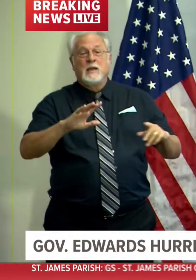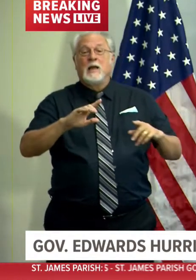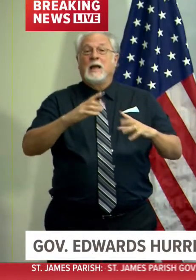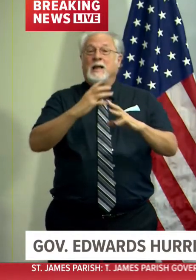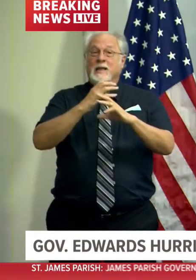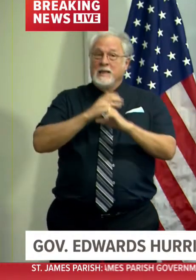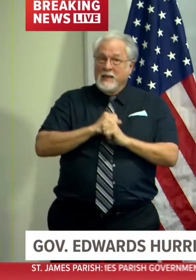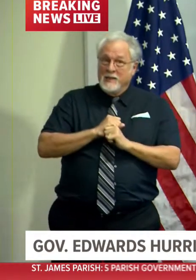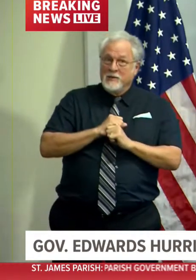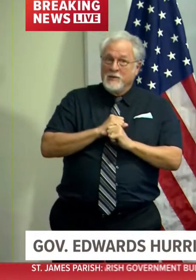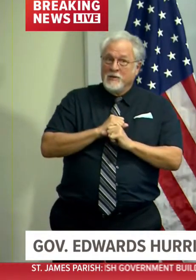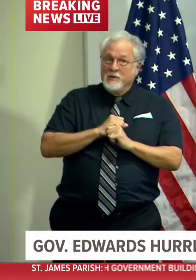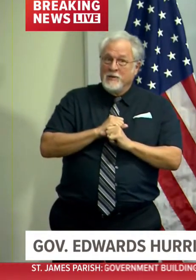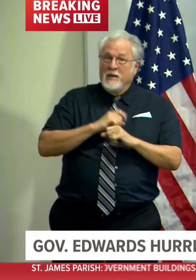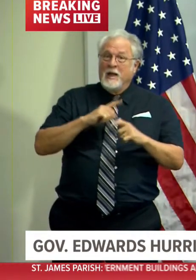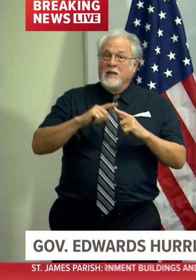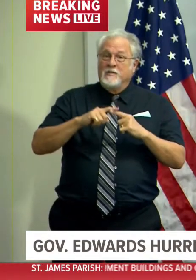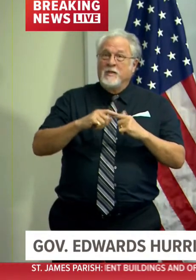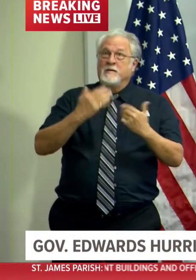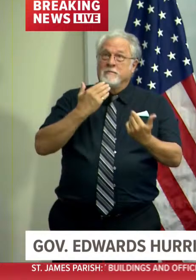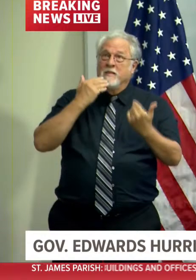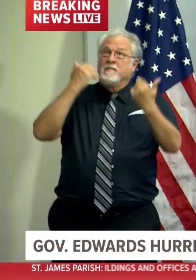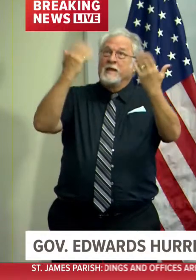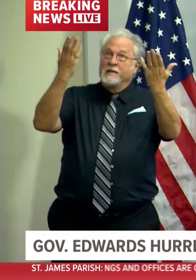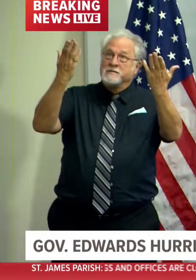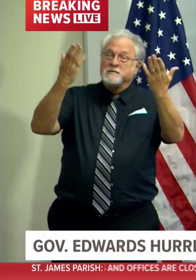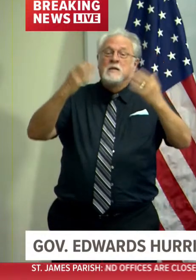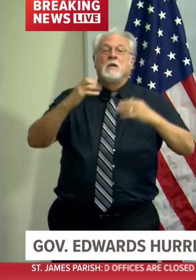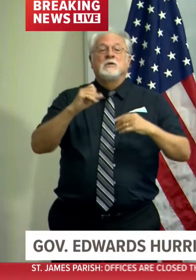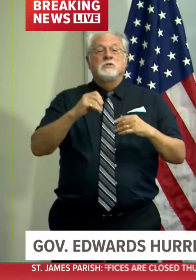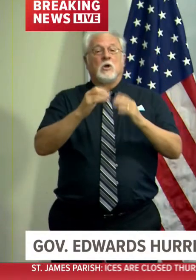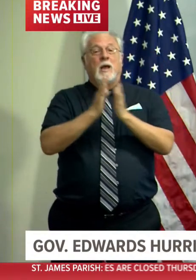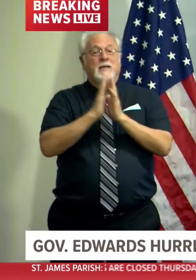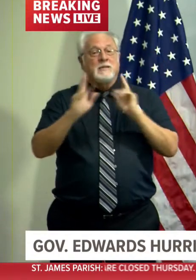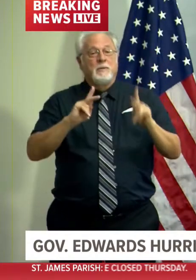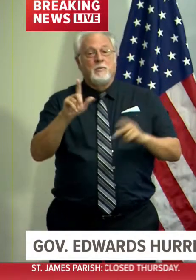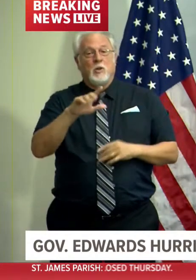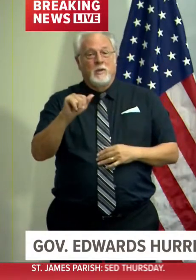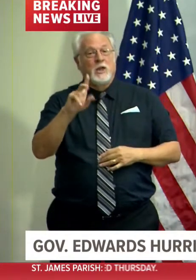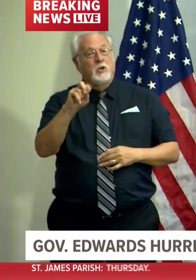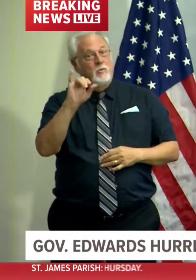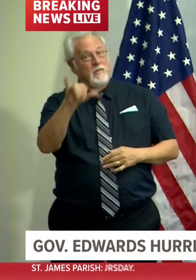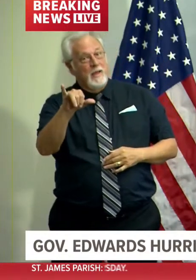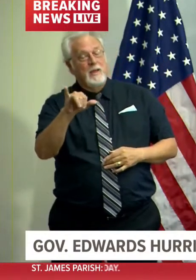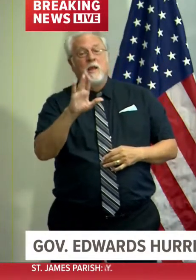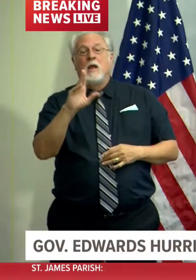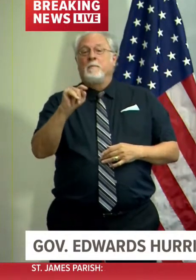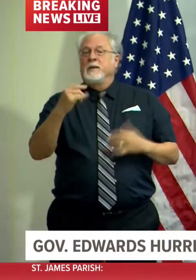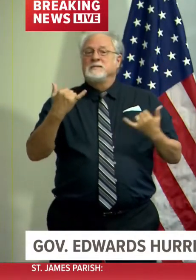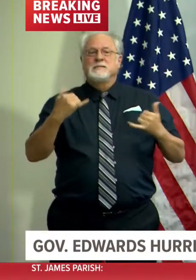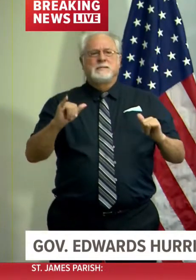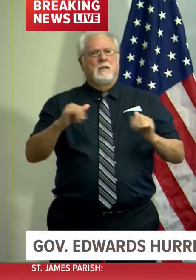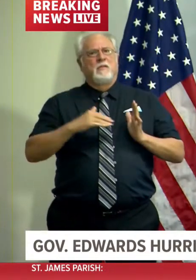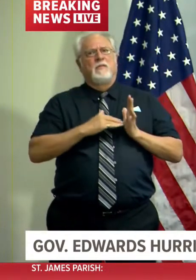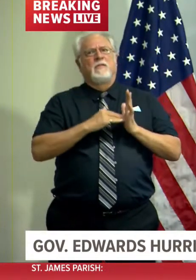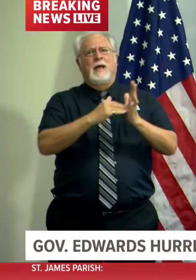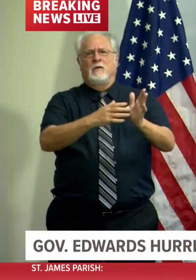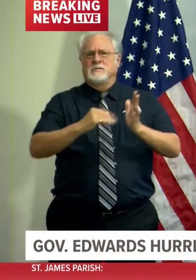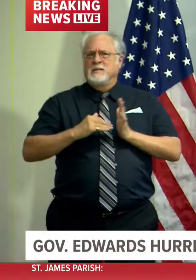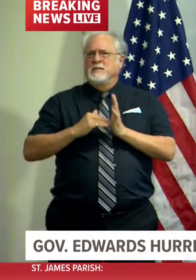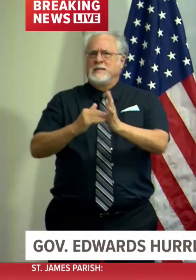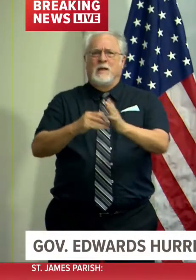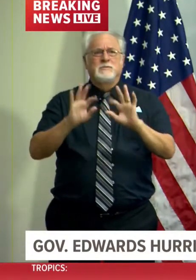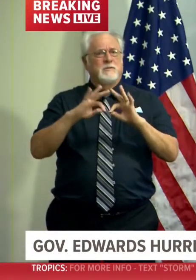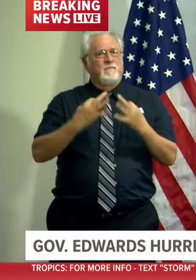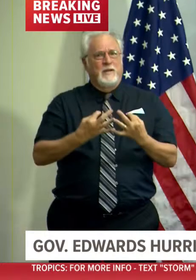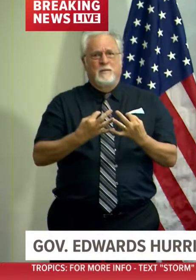to offer a prayer of thanksgiving too. So I'm asking the people of Louisiana to do that. But there are still thousands and thousands